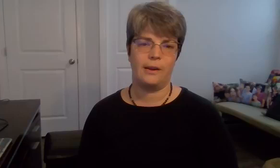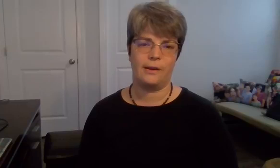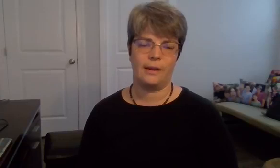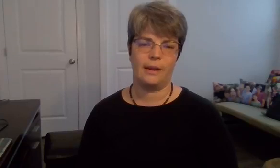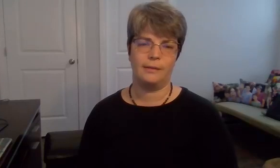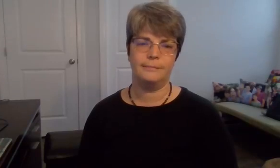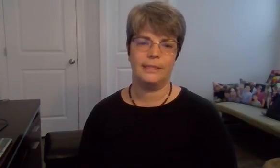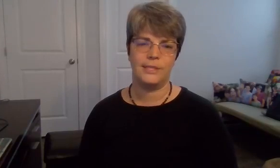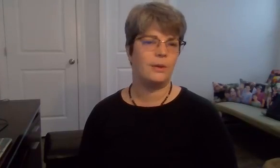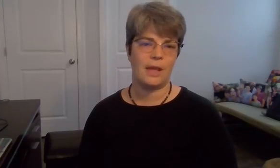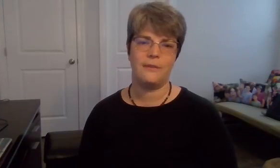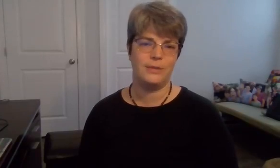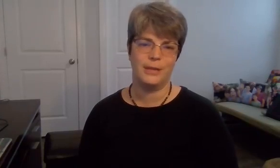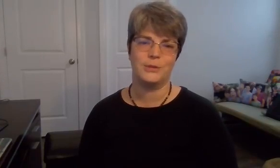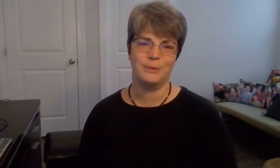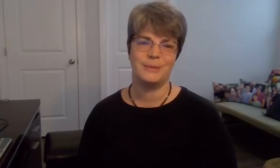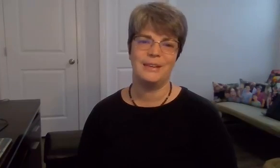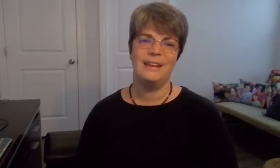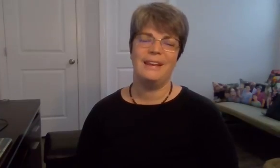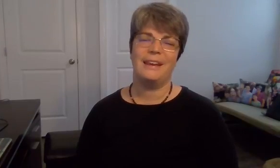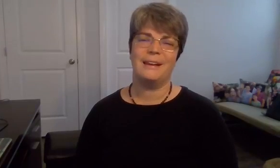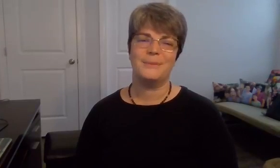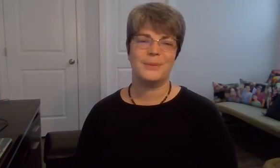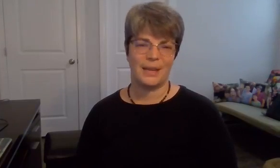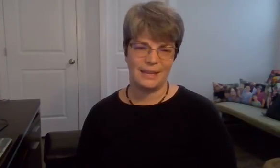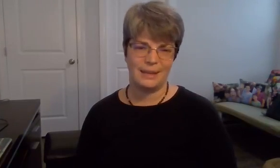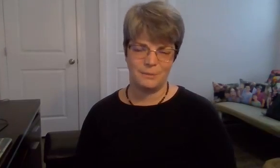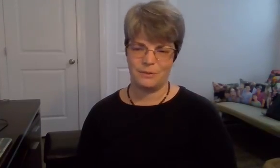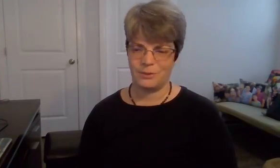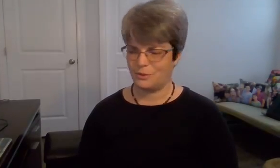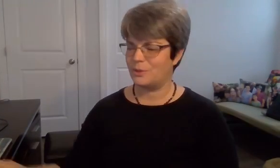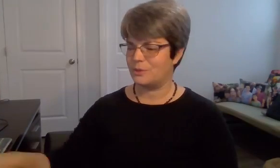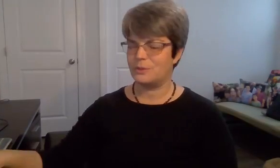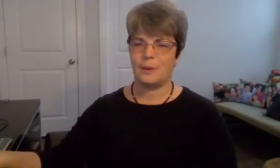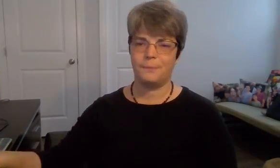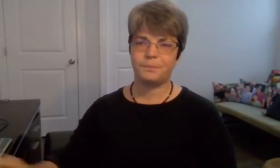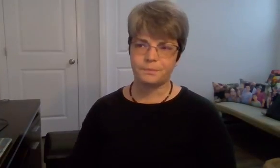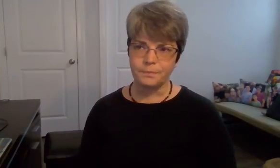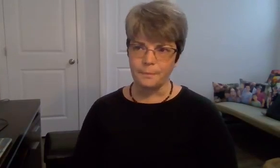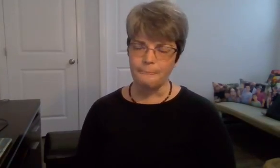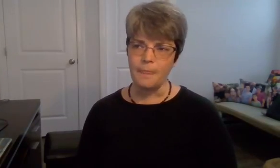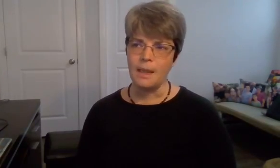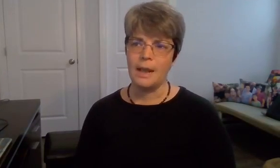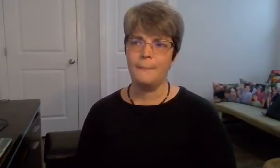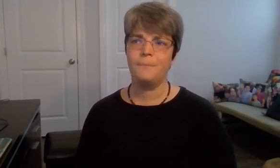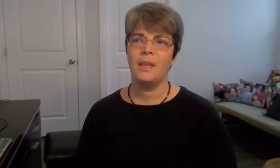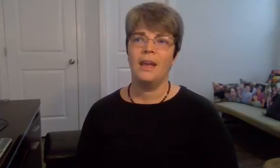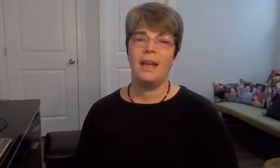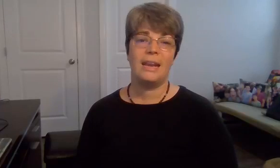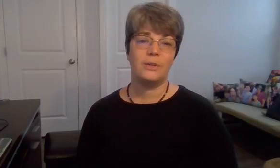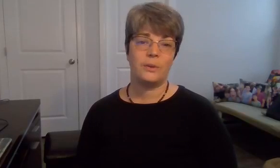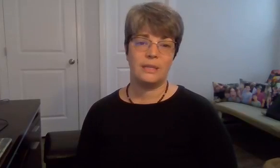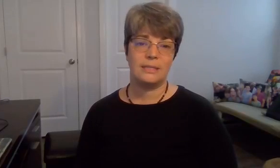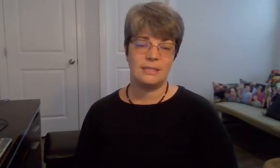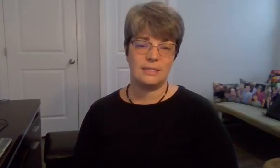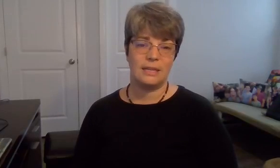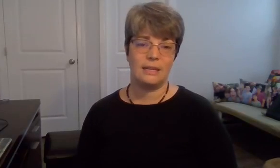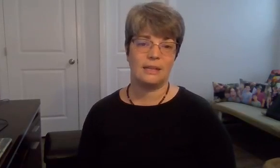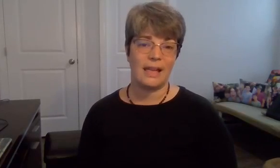barrier leads to a lot of tantrums. So signing can help to reduce those as well. It also assists in the